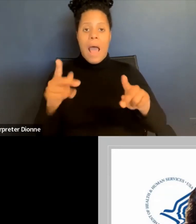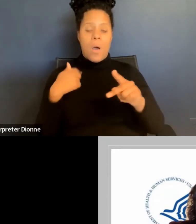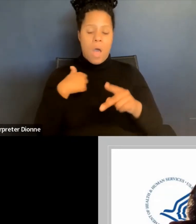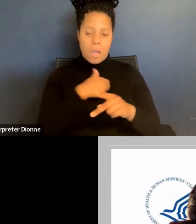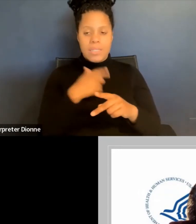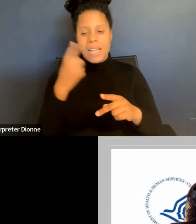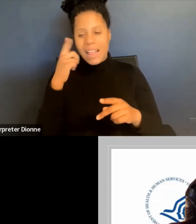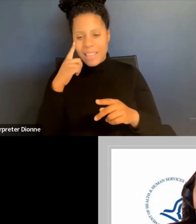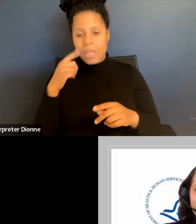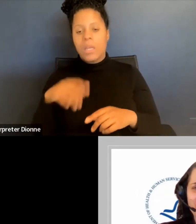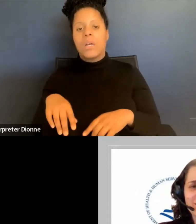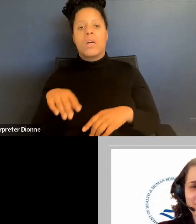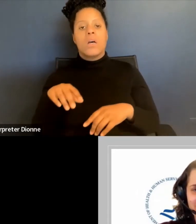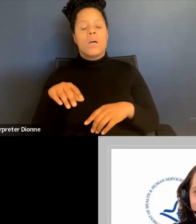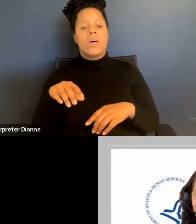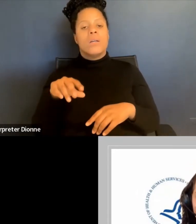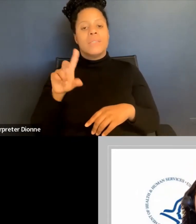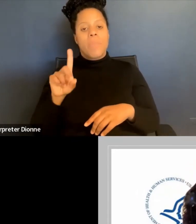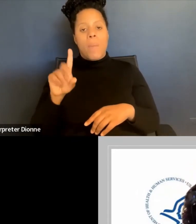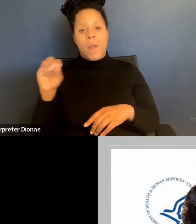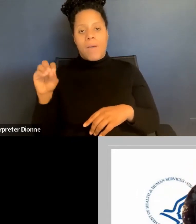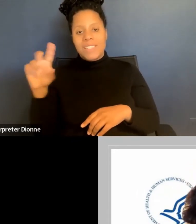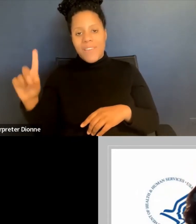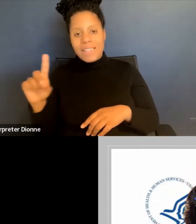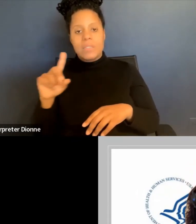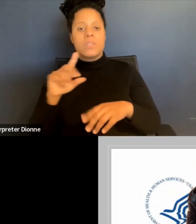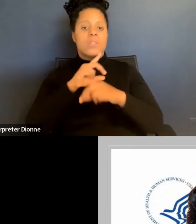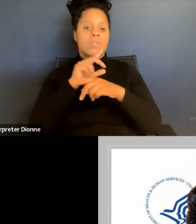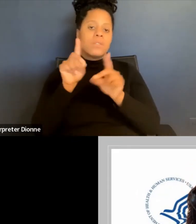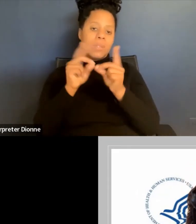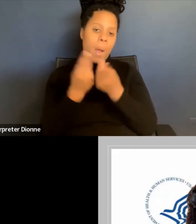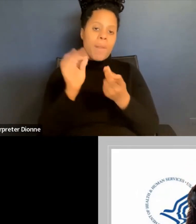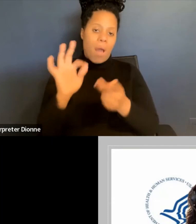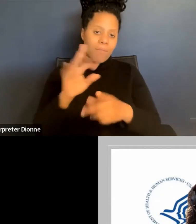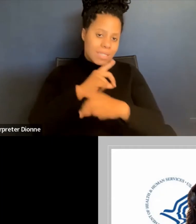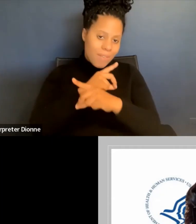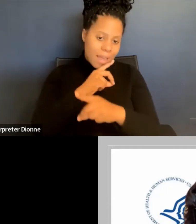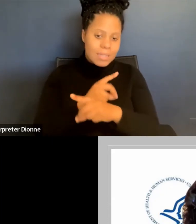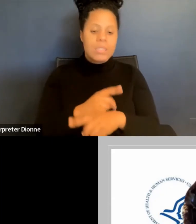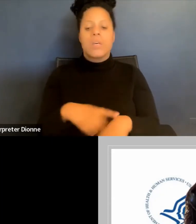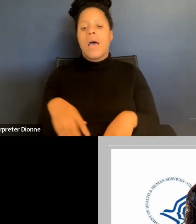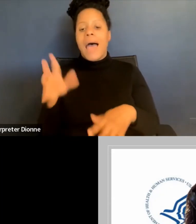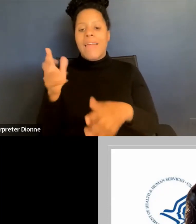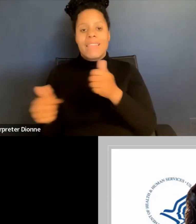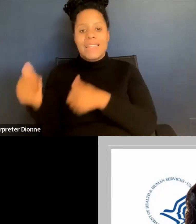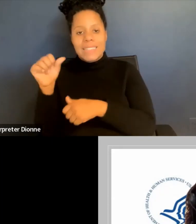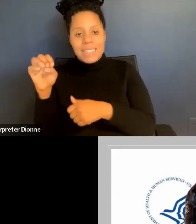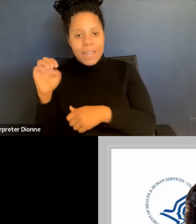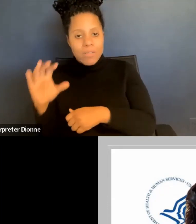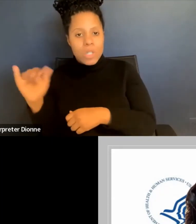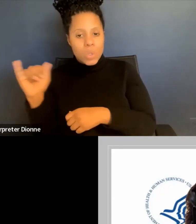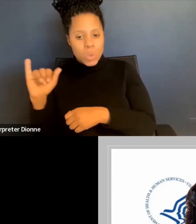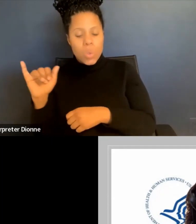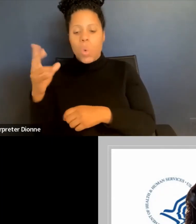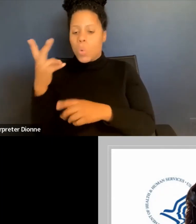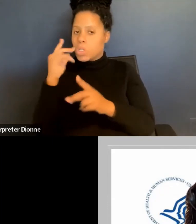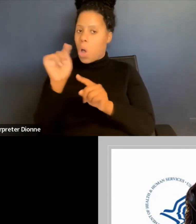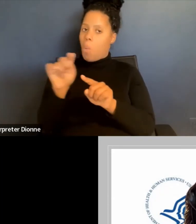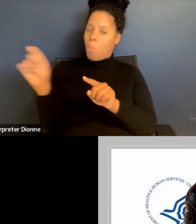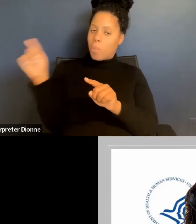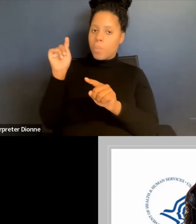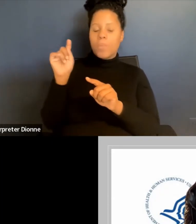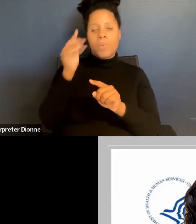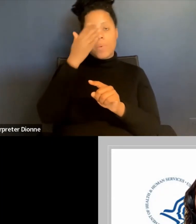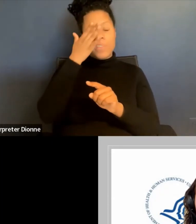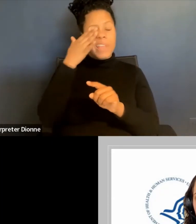the Department of Defense and our Assistant Secretary for Preparedness and Response. We saw this going out to communities, and we found a way to